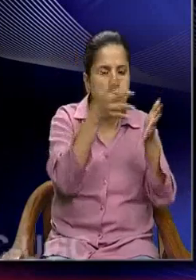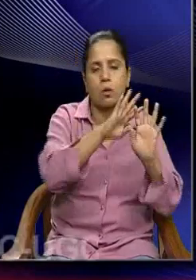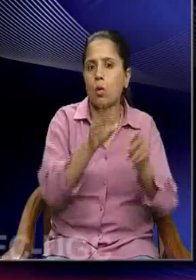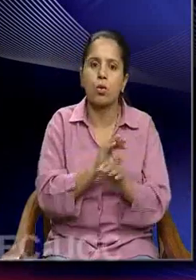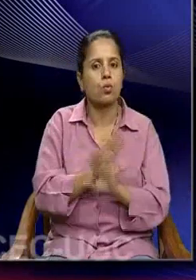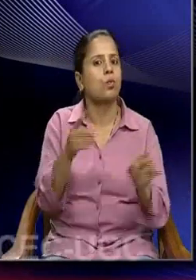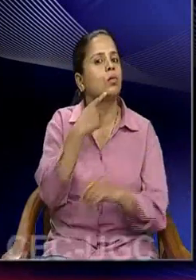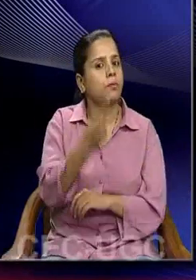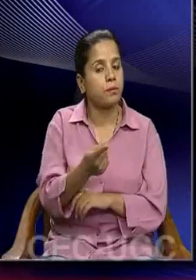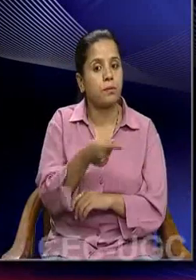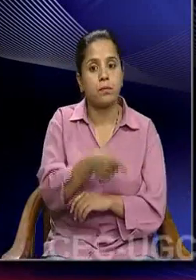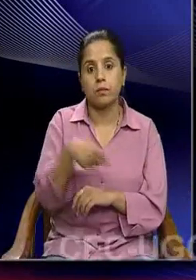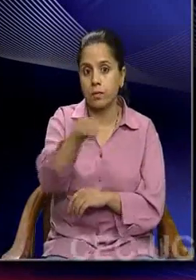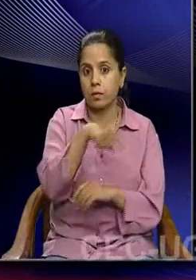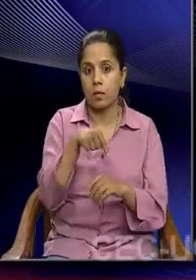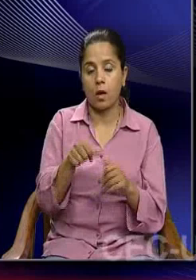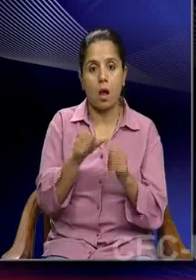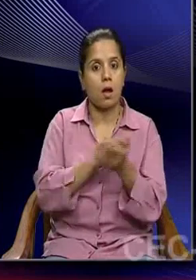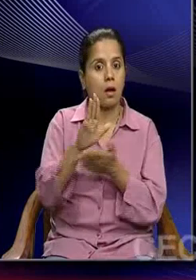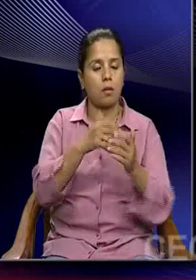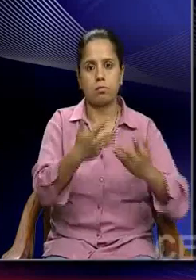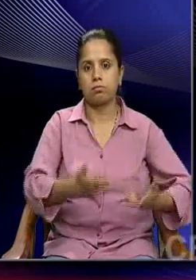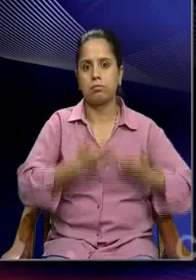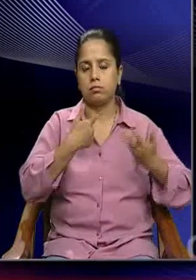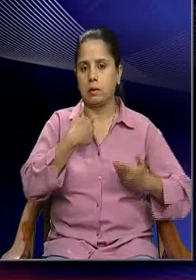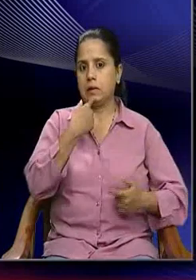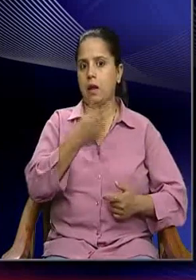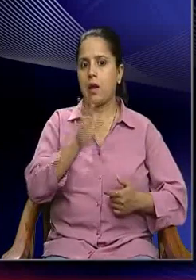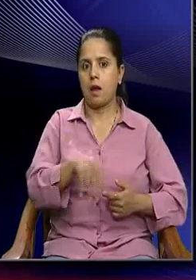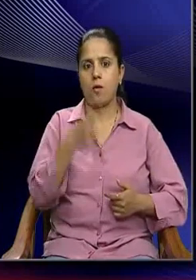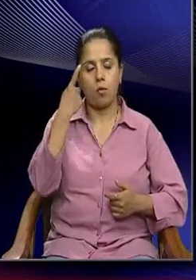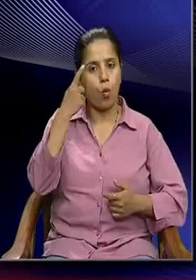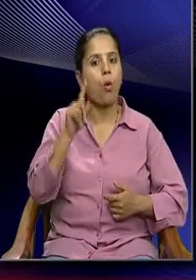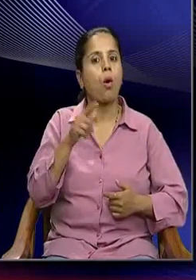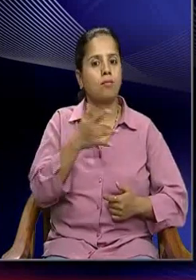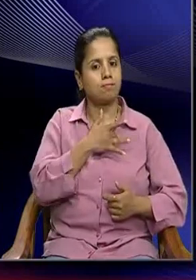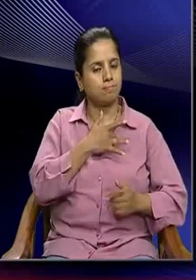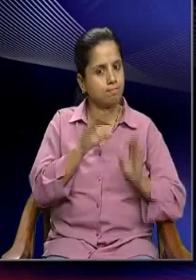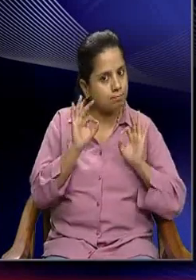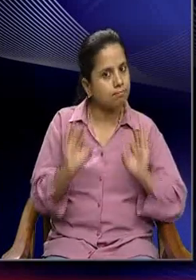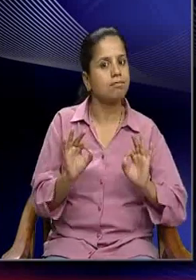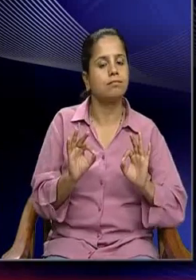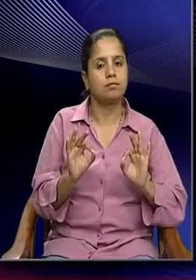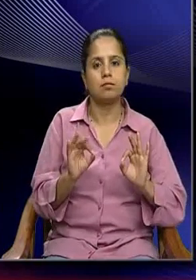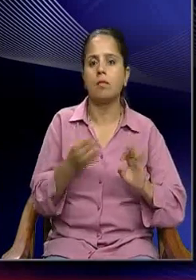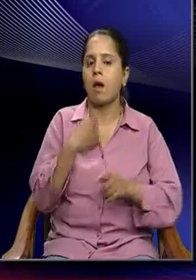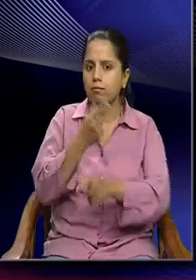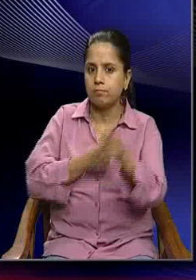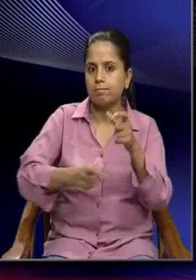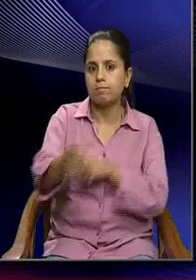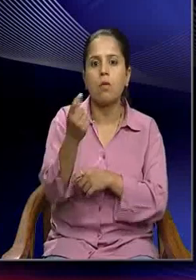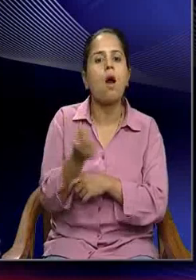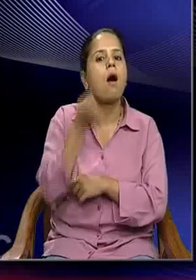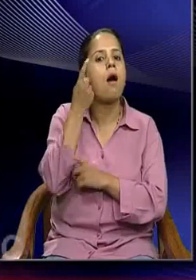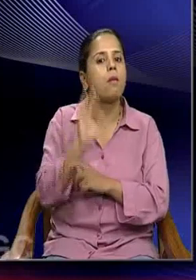So, ahimsa encourages us to cultivate kindness, empathy, and